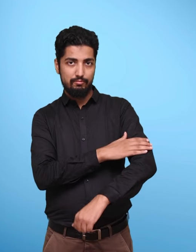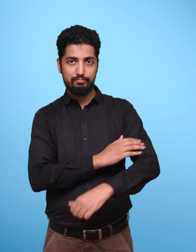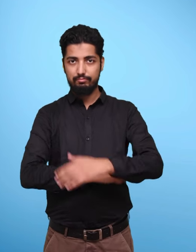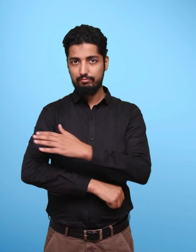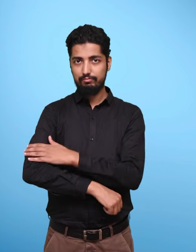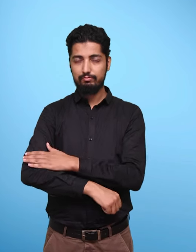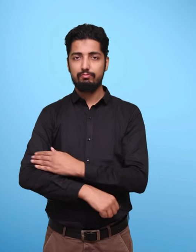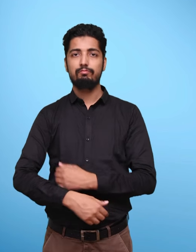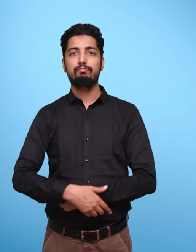arm,